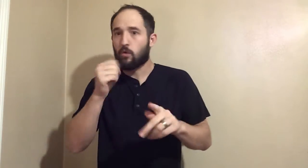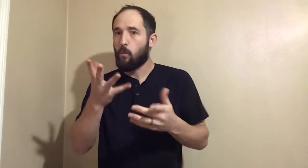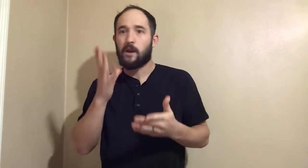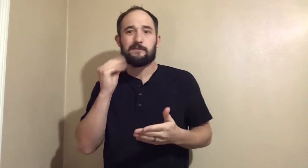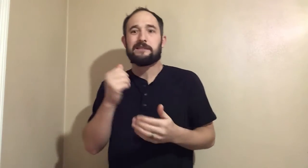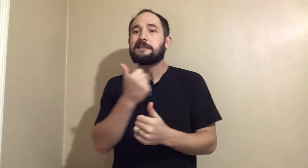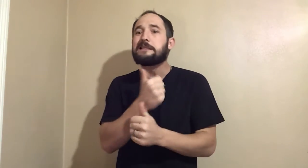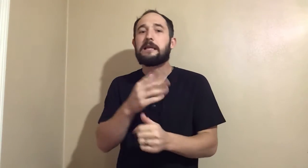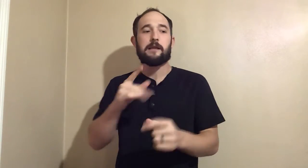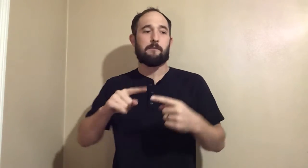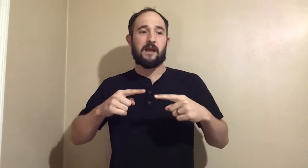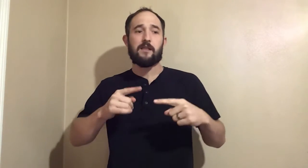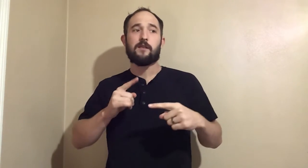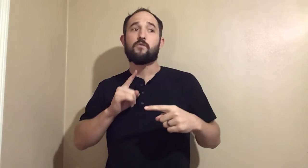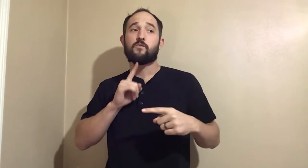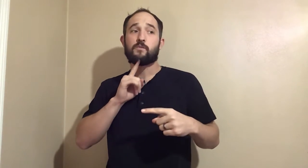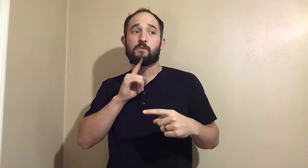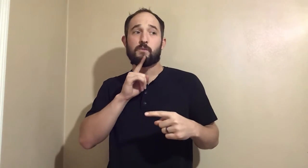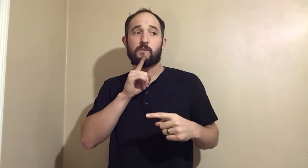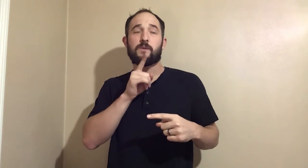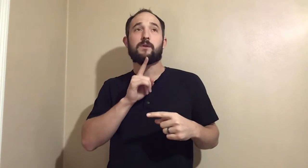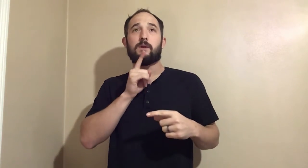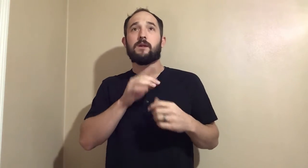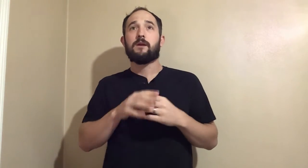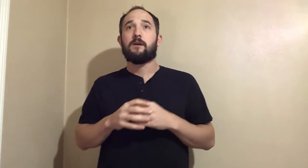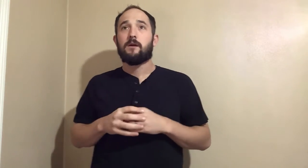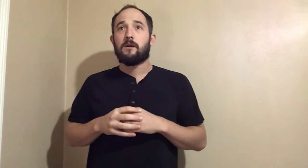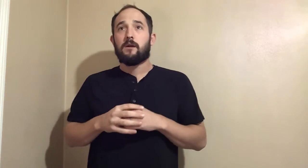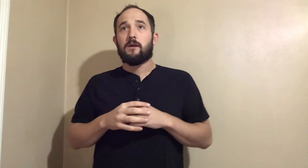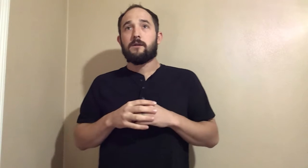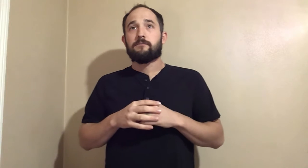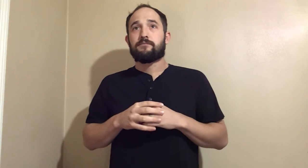very sensitive to slight movements, etc.